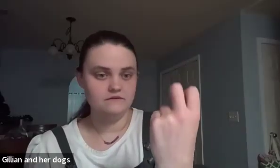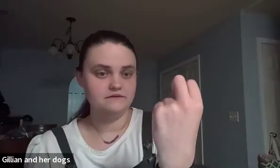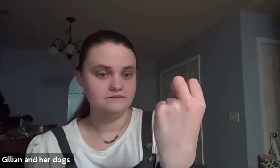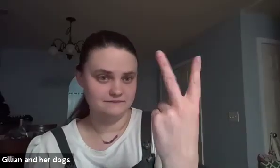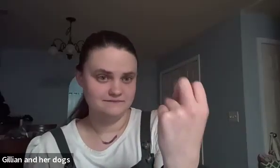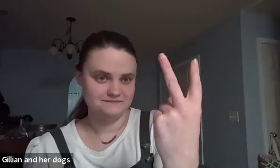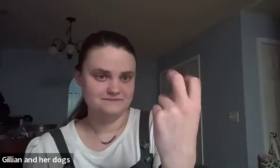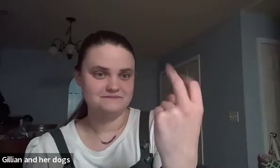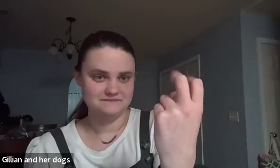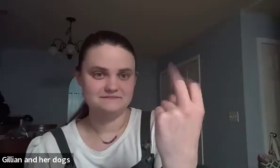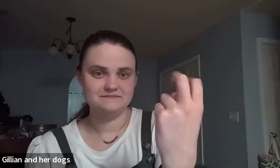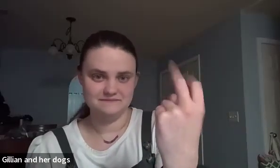12,